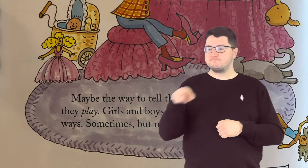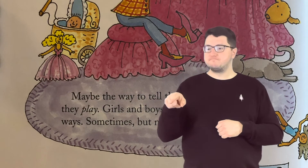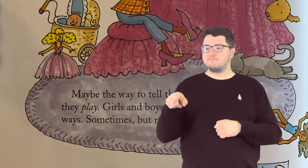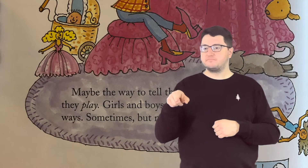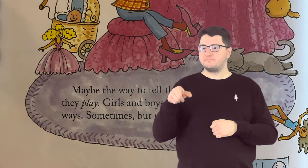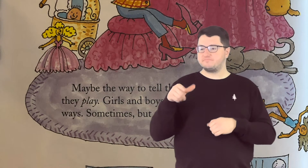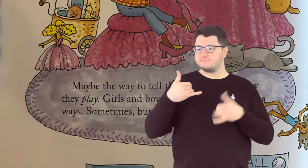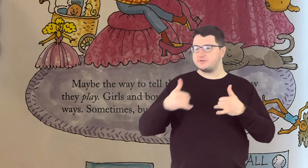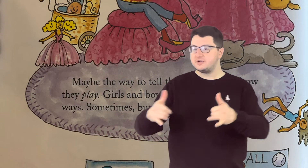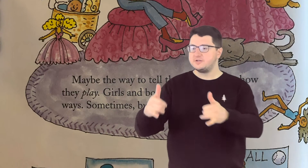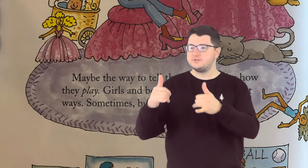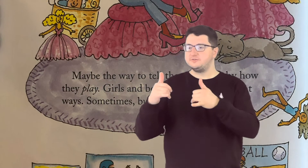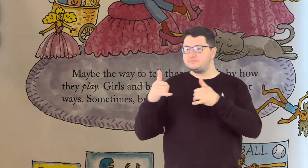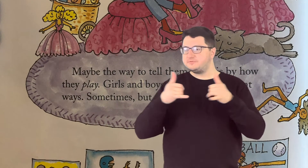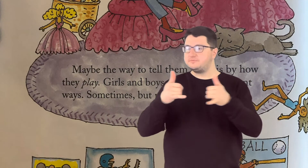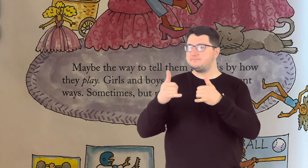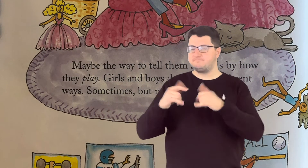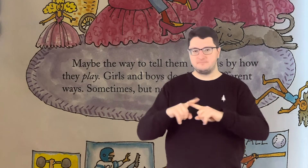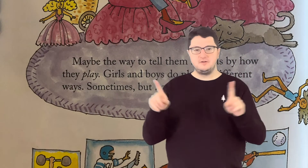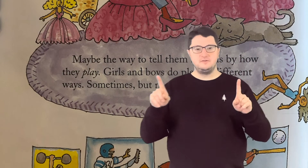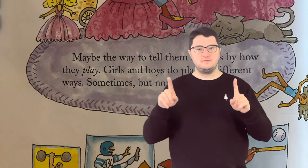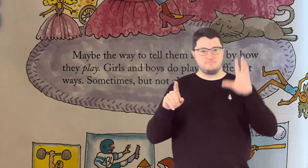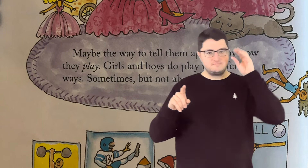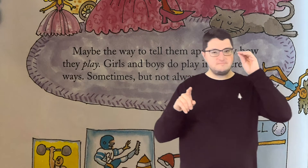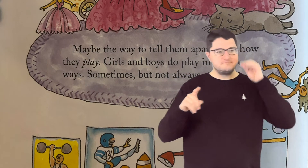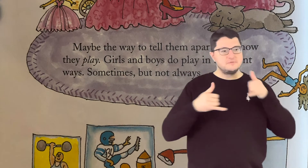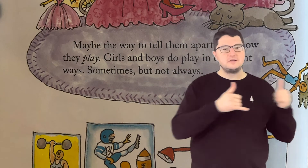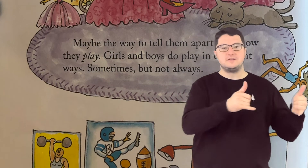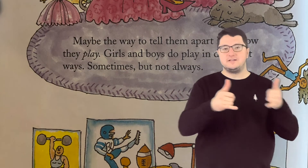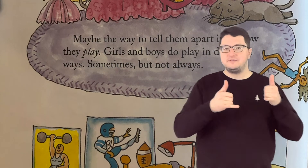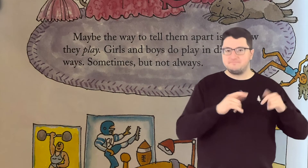different ways, sometimes, but not always.